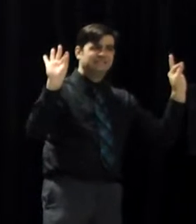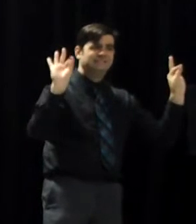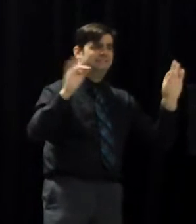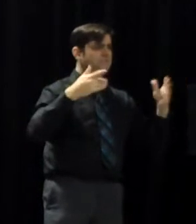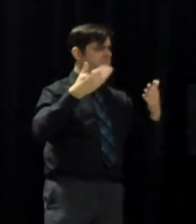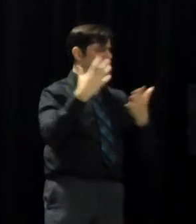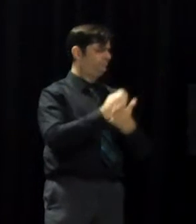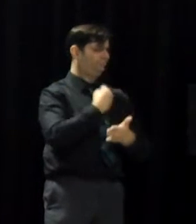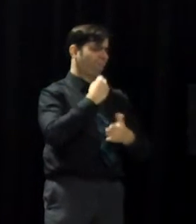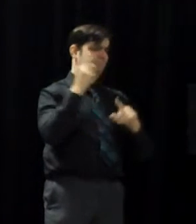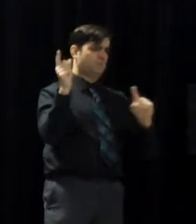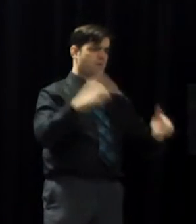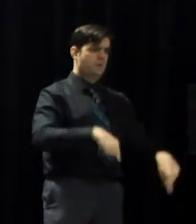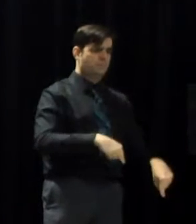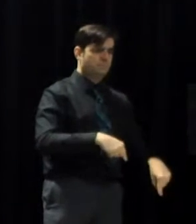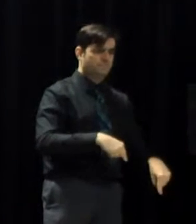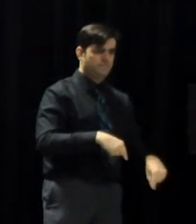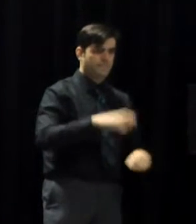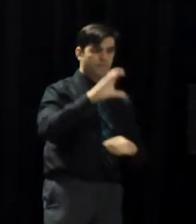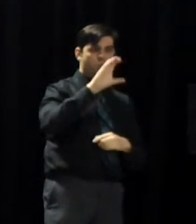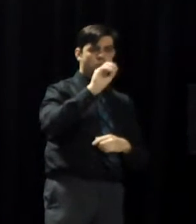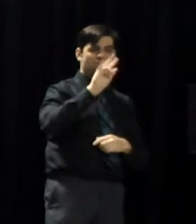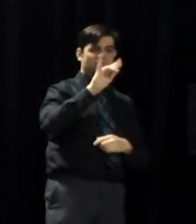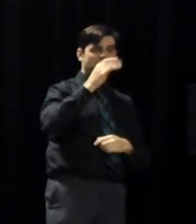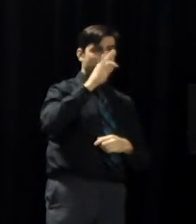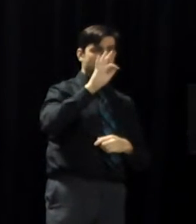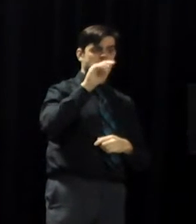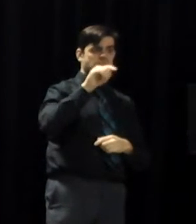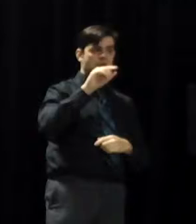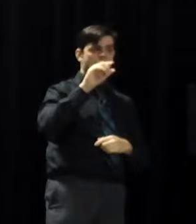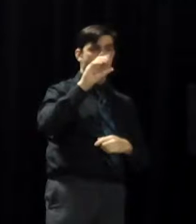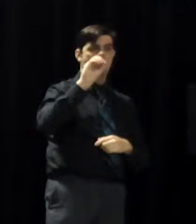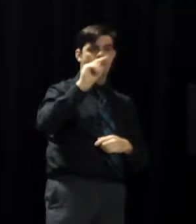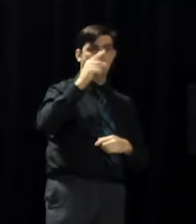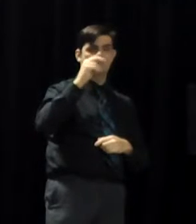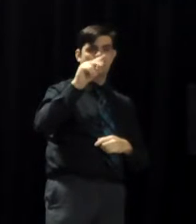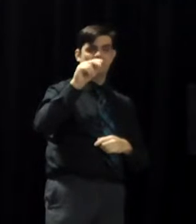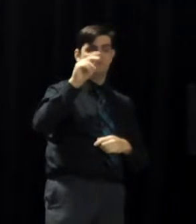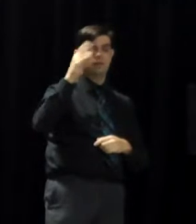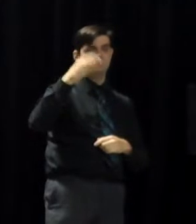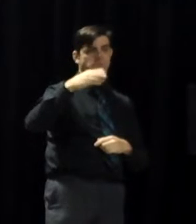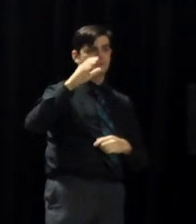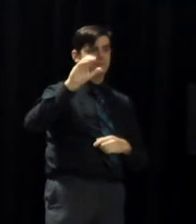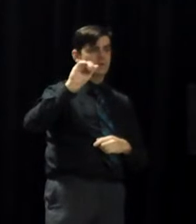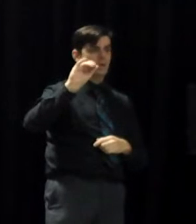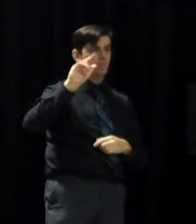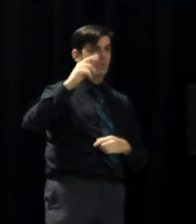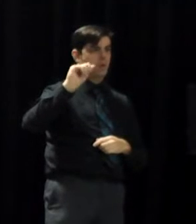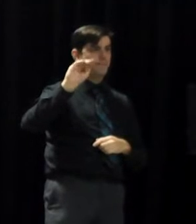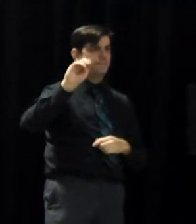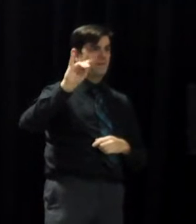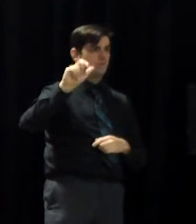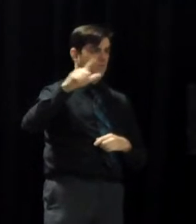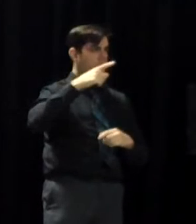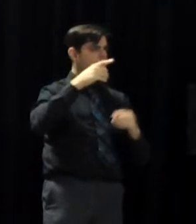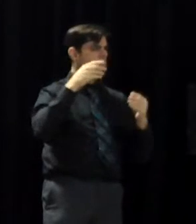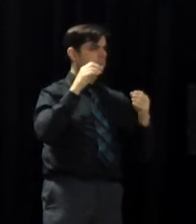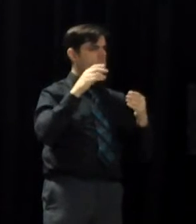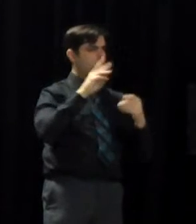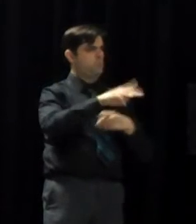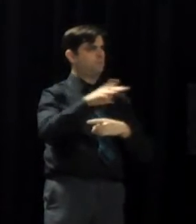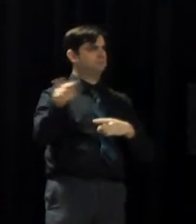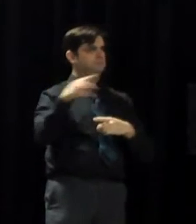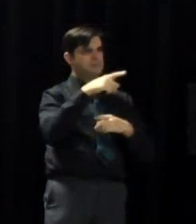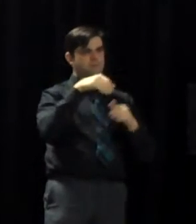covid19.ongov.net. Please pre-register. There are slots. This is key. Every positive we find here is one that we didn't